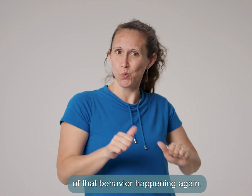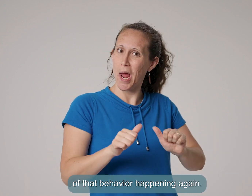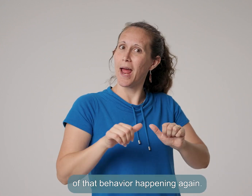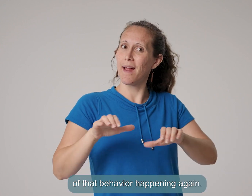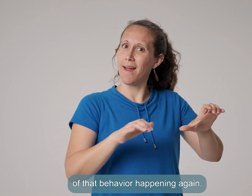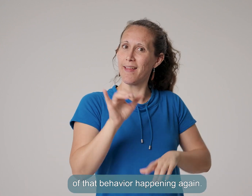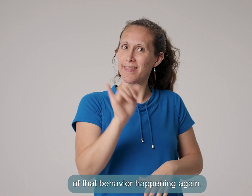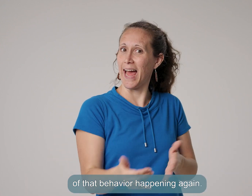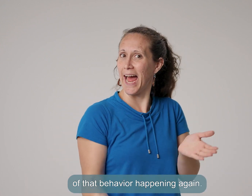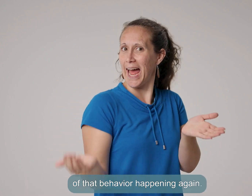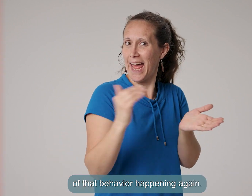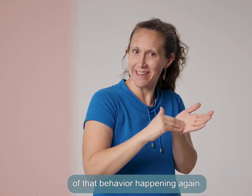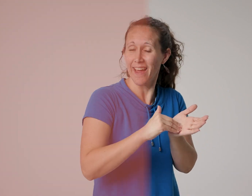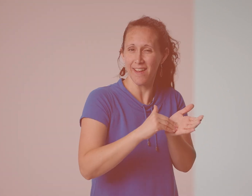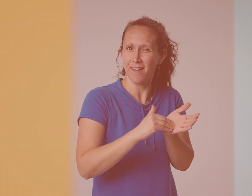again.